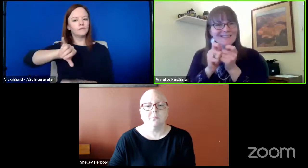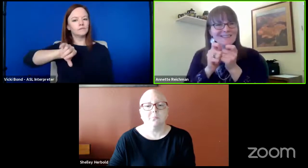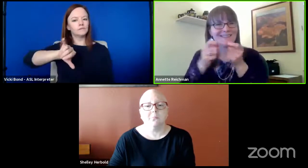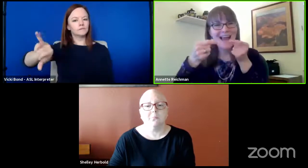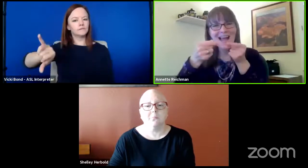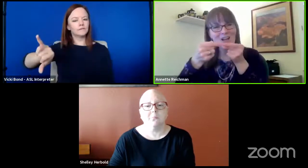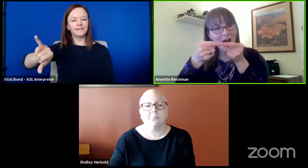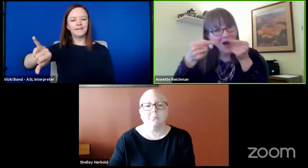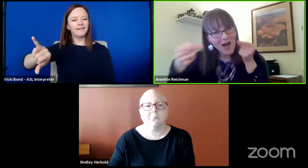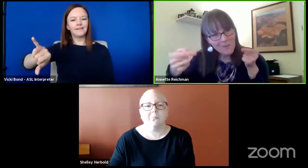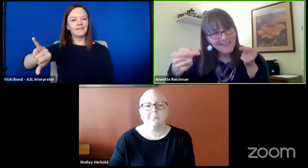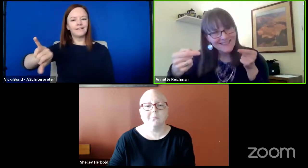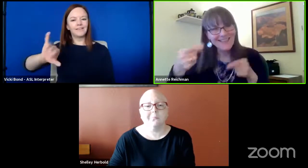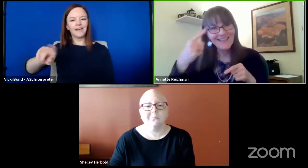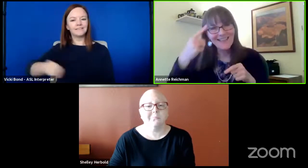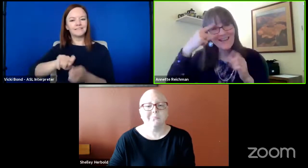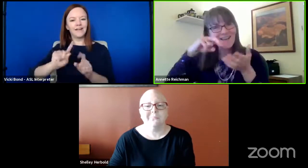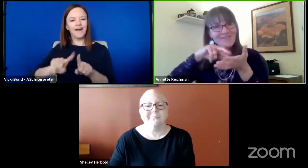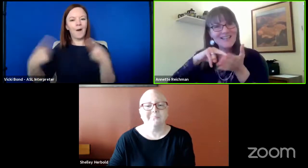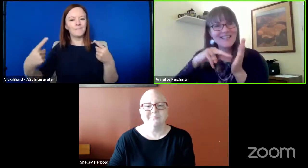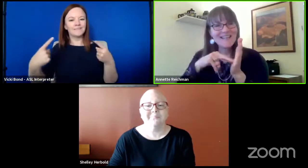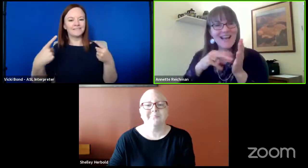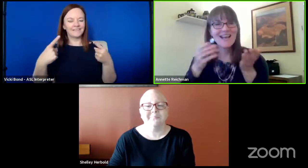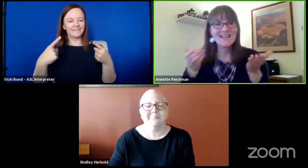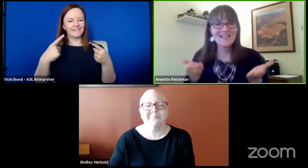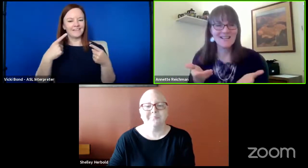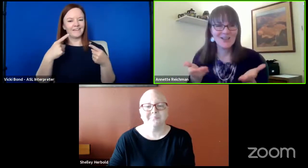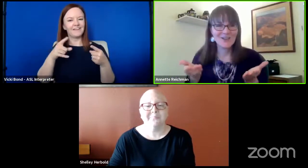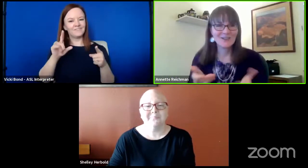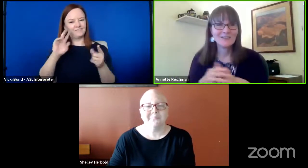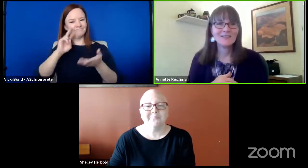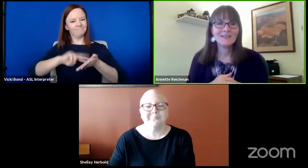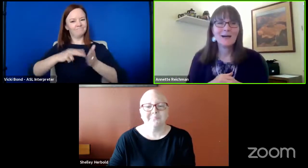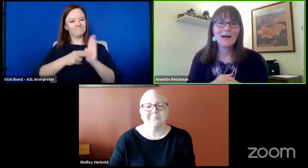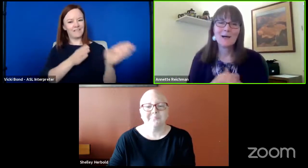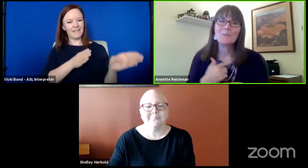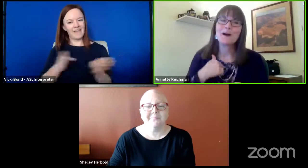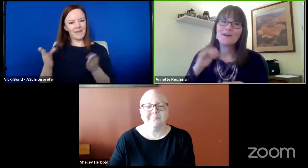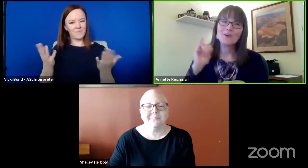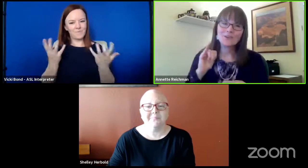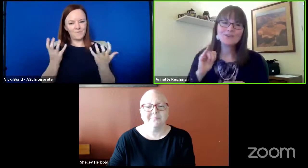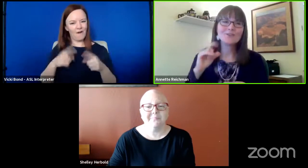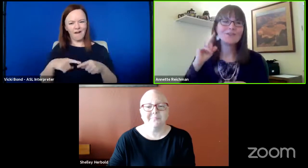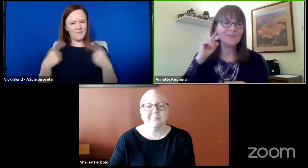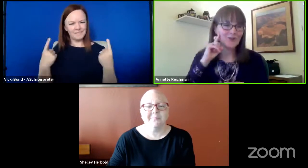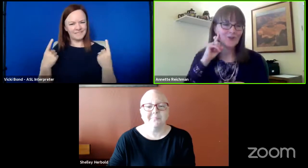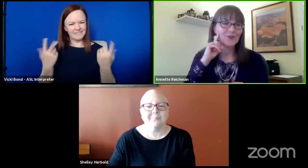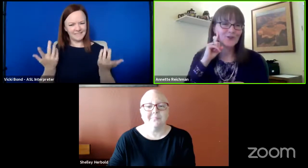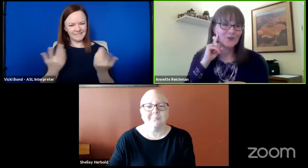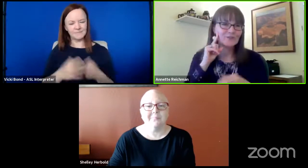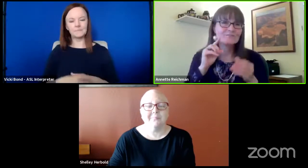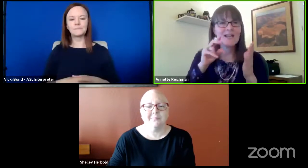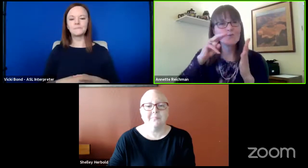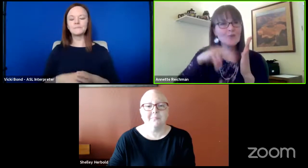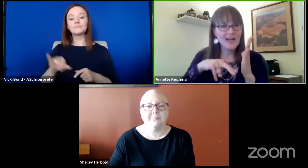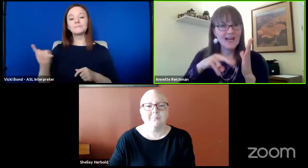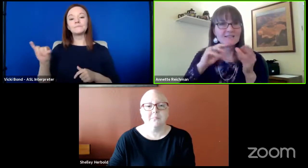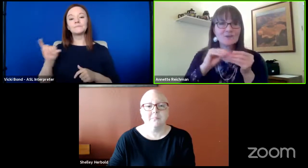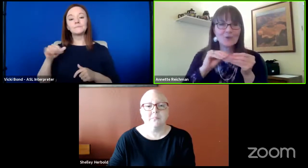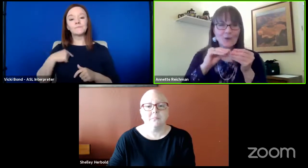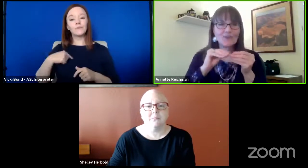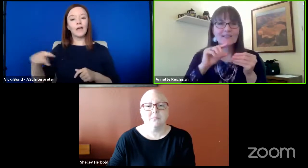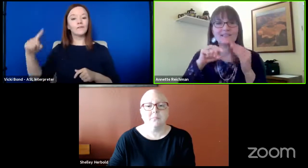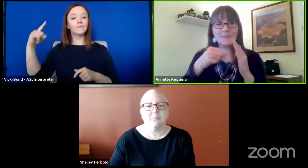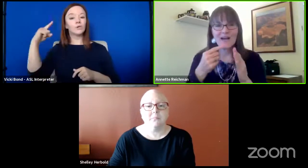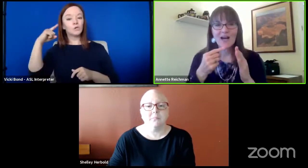which is the exact opposite of the intent here. I've also have heard and